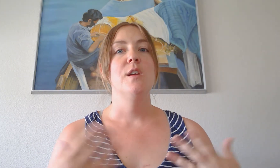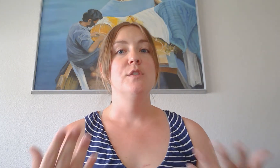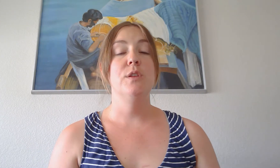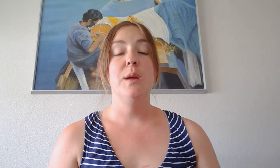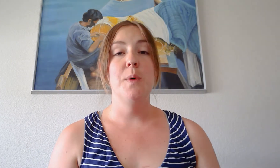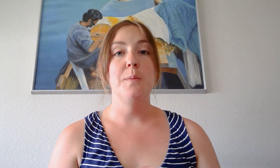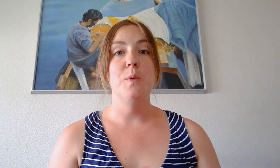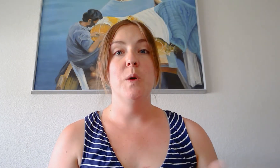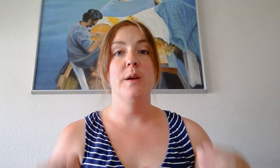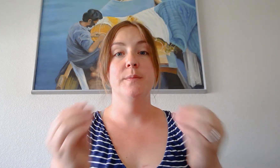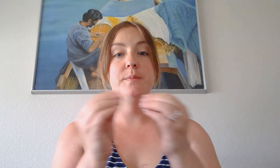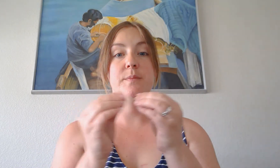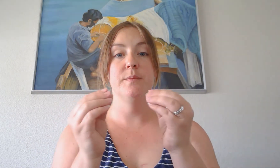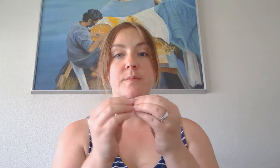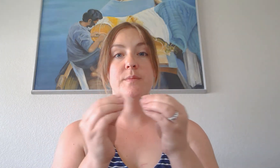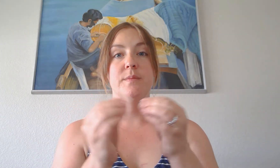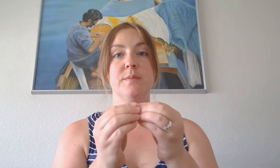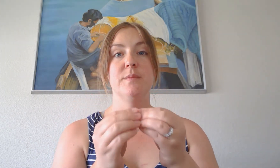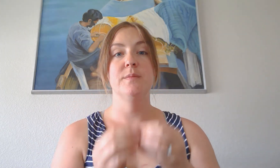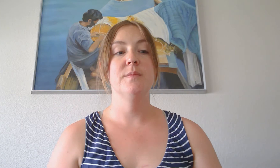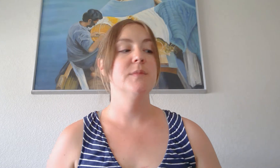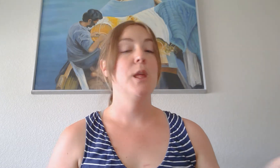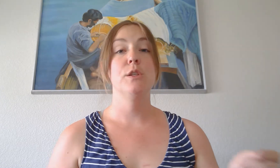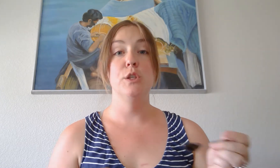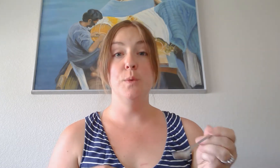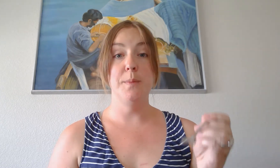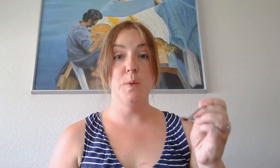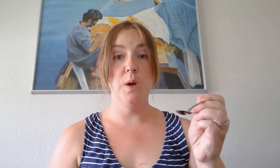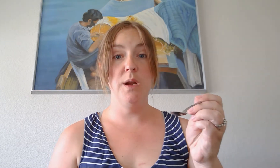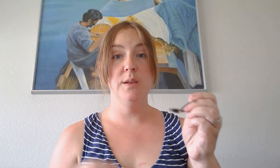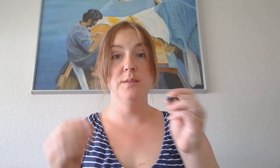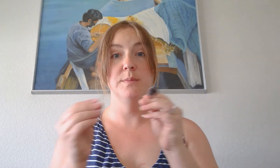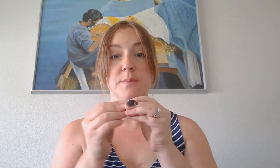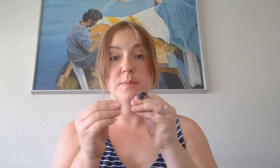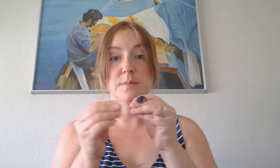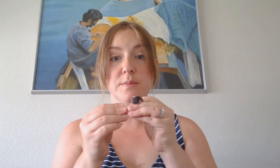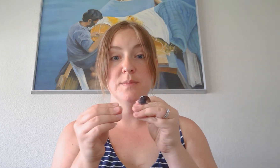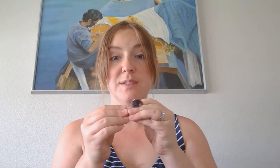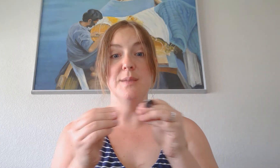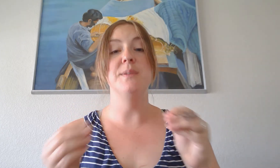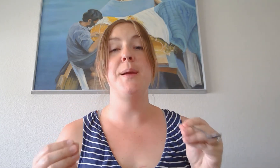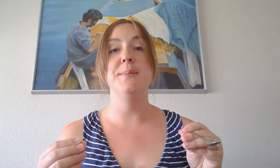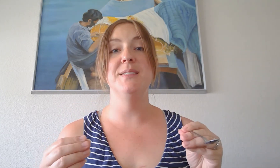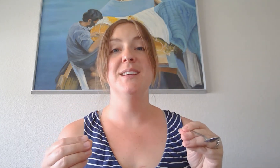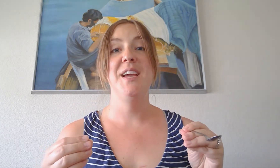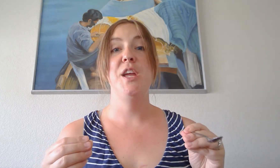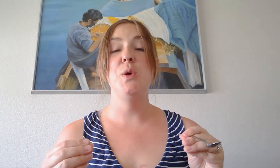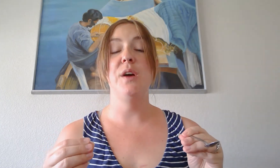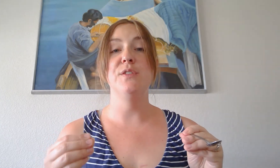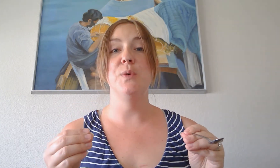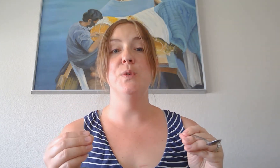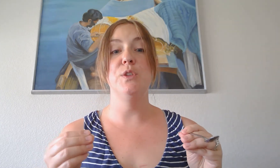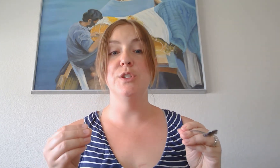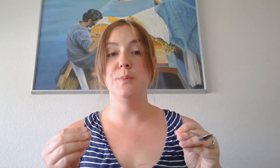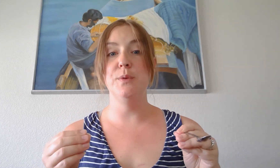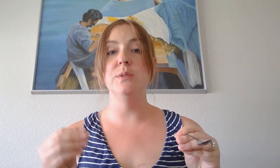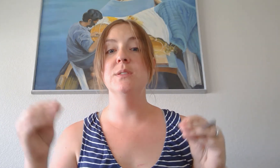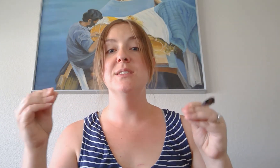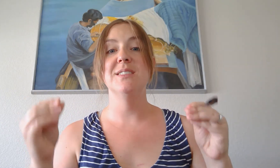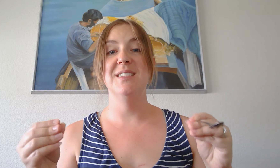do they want more? Do you want more? Sometimes you have to hold your spoon